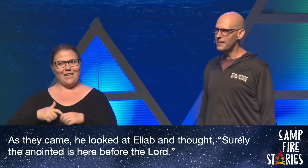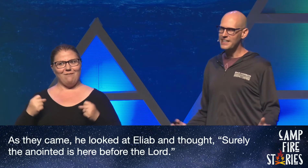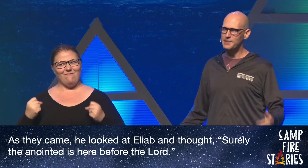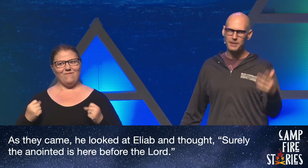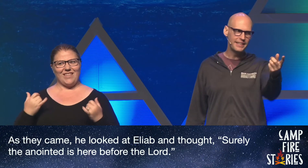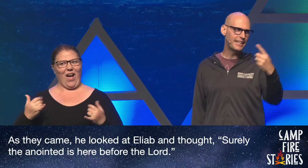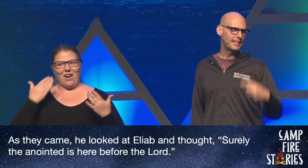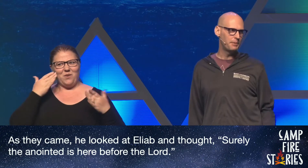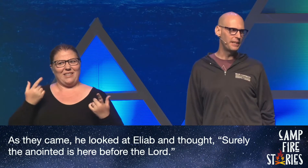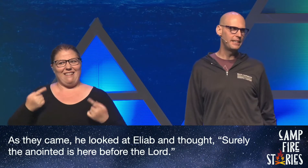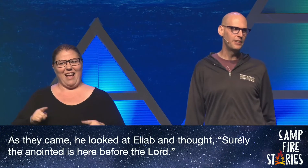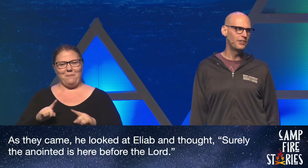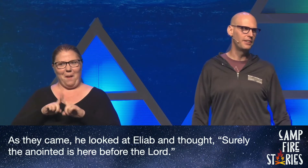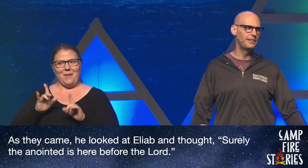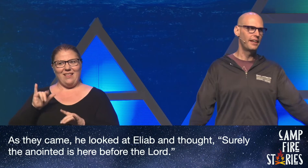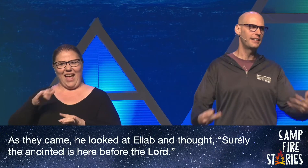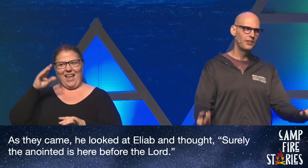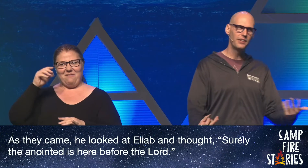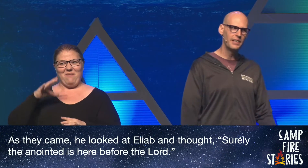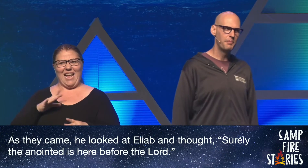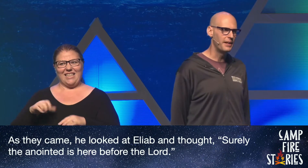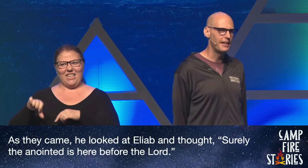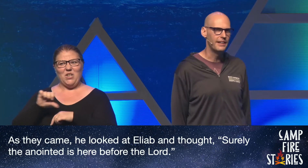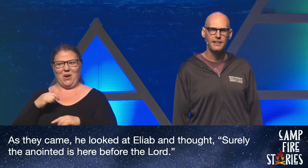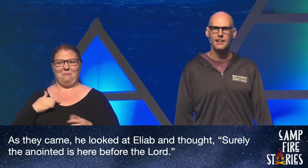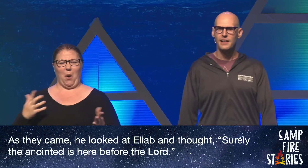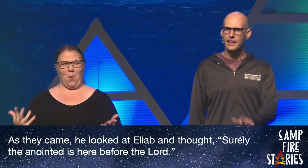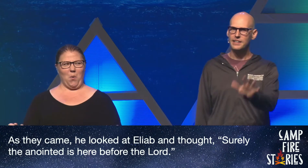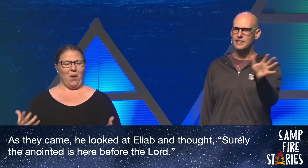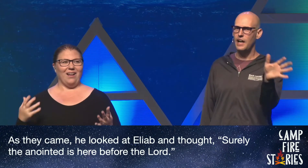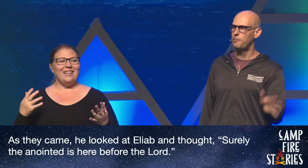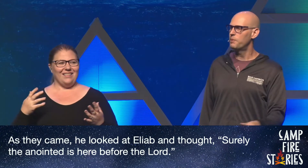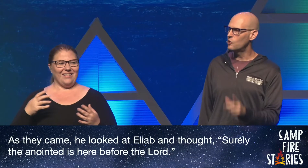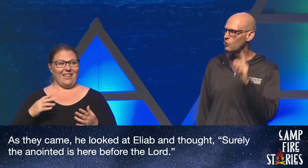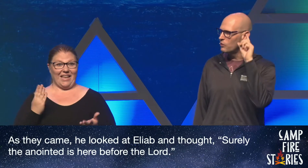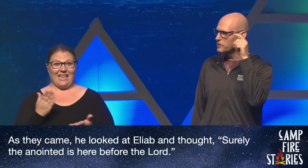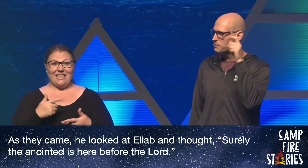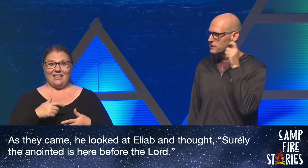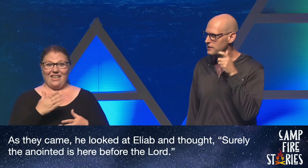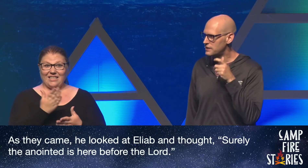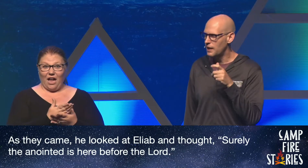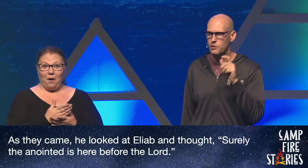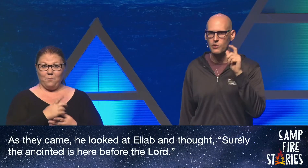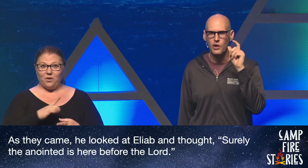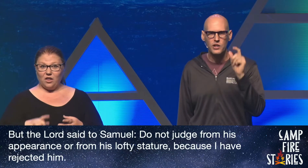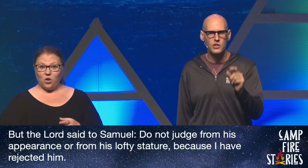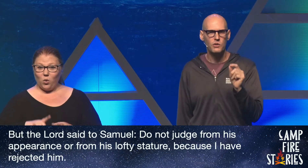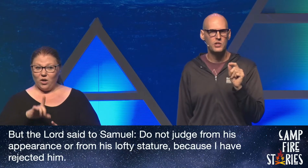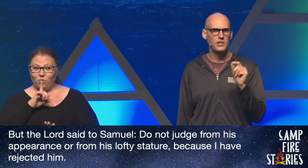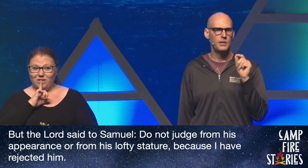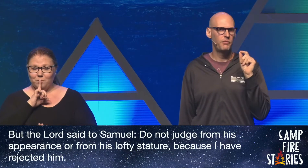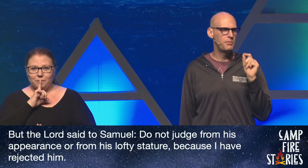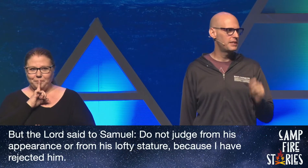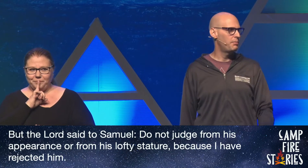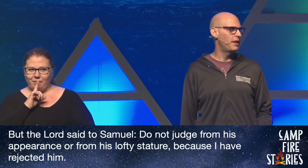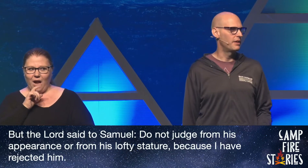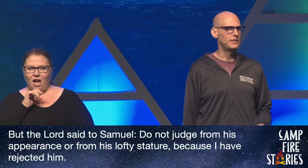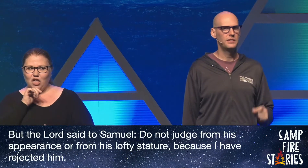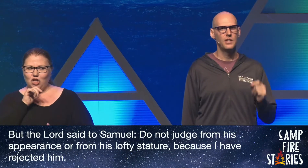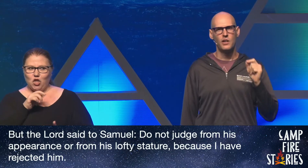what it is, but this guy's a big deal, and like they're looking at me, and he stopped. But the Lord whispers to Samuel, don't judge him from